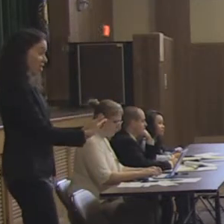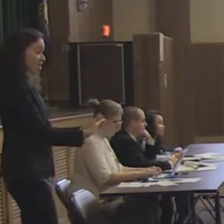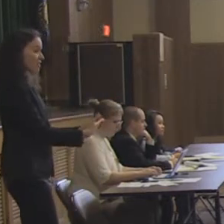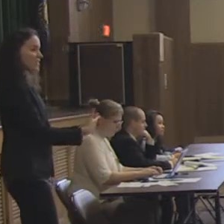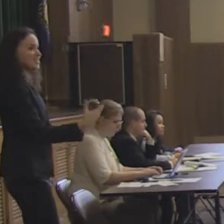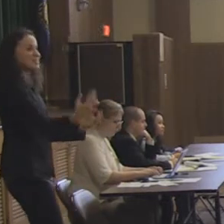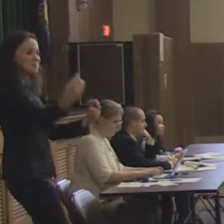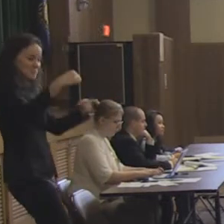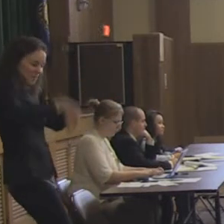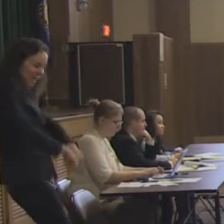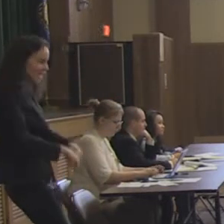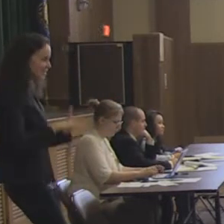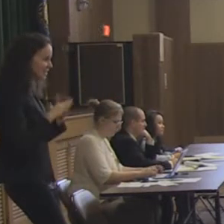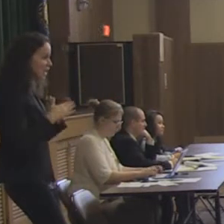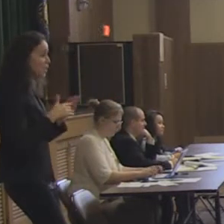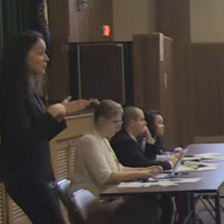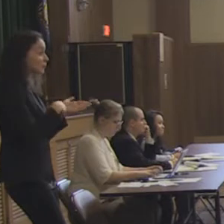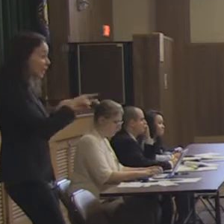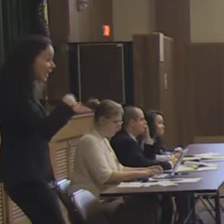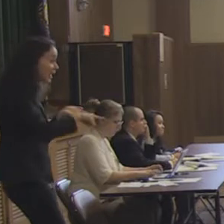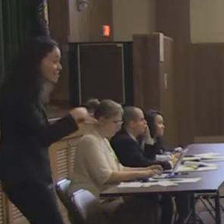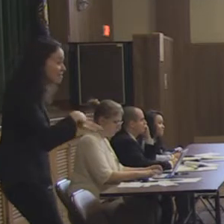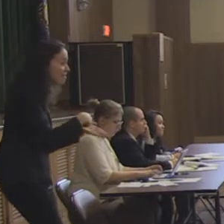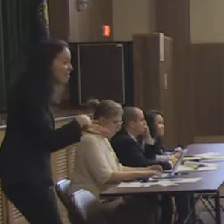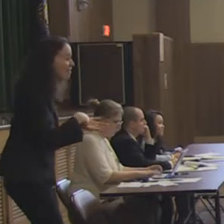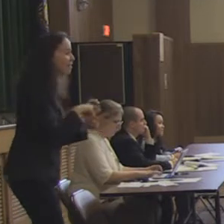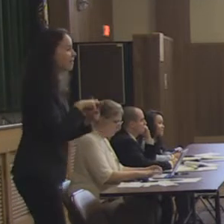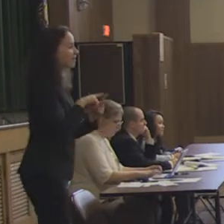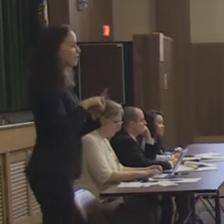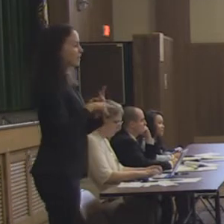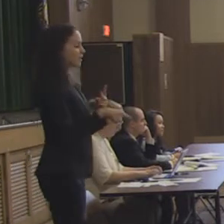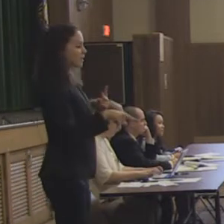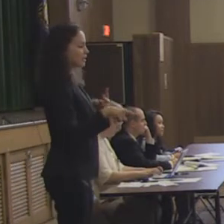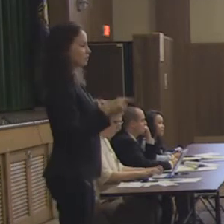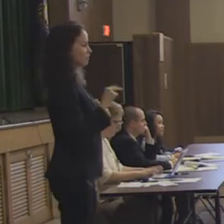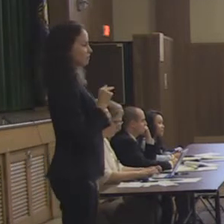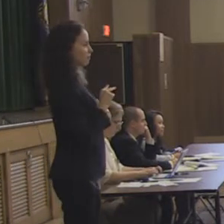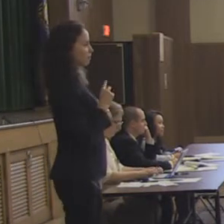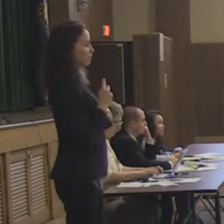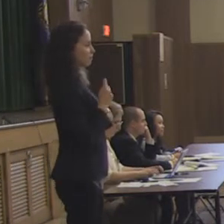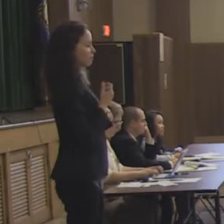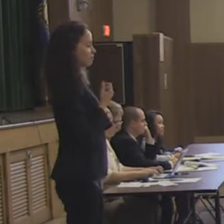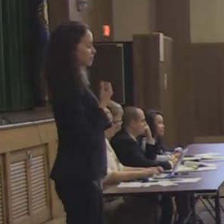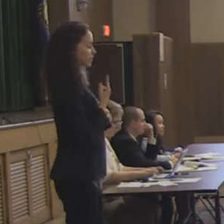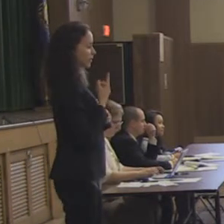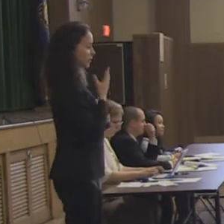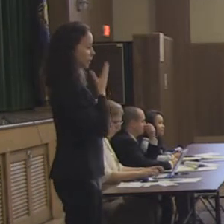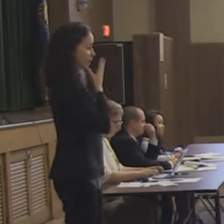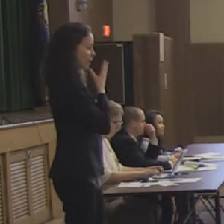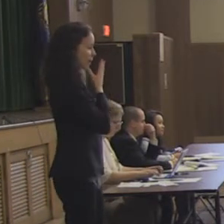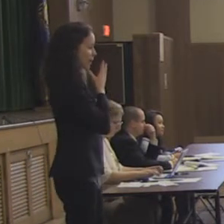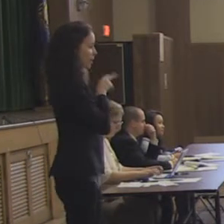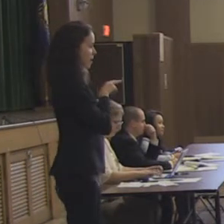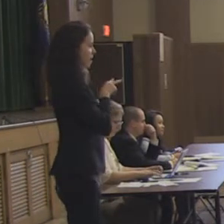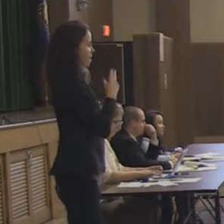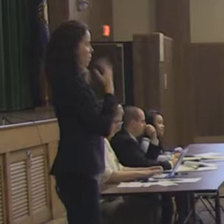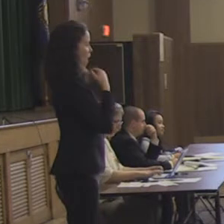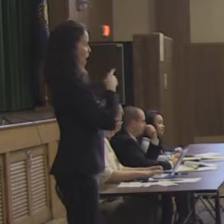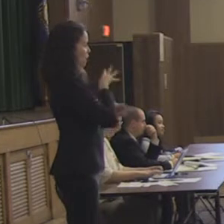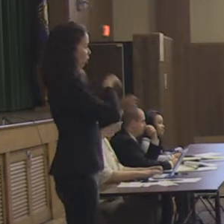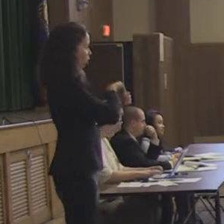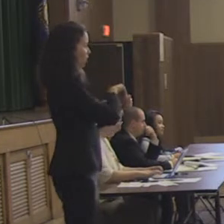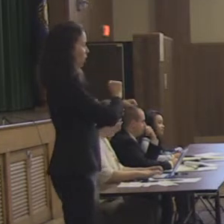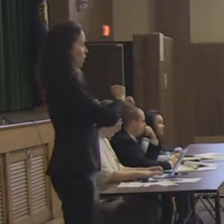in town, he's paying his bills, he's finding out why I work with groups that